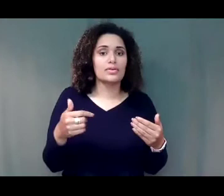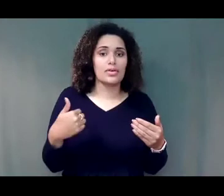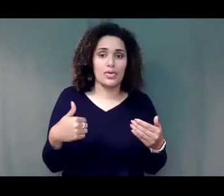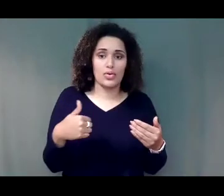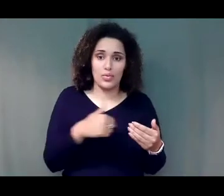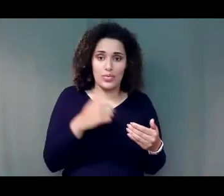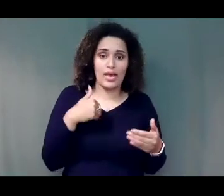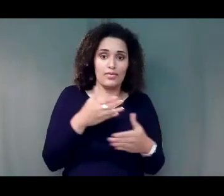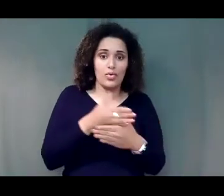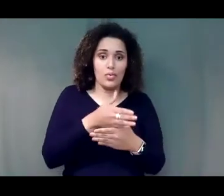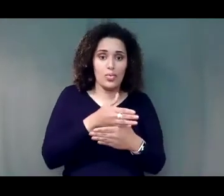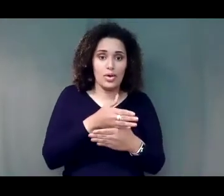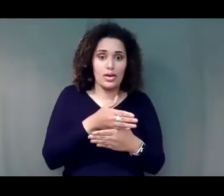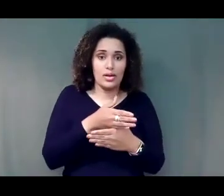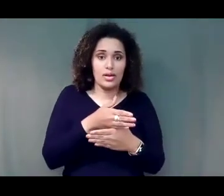our.